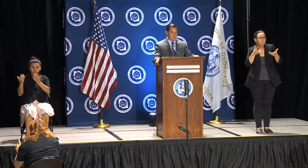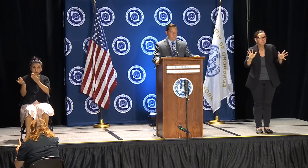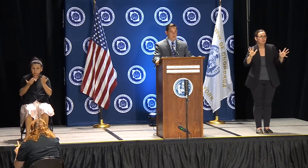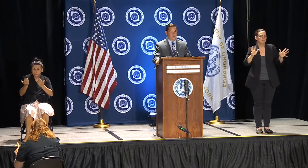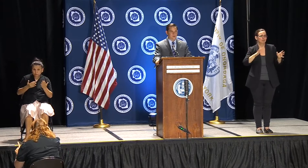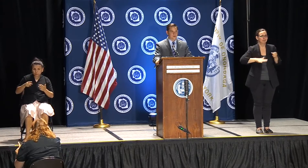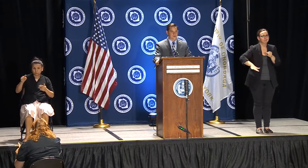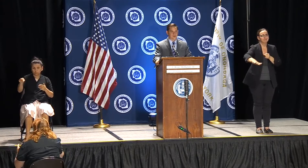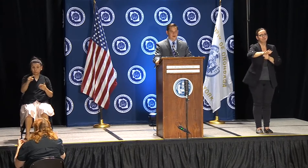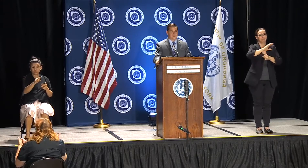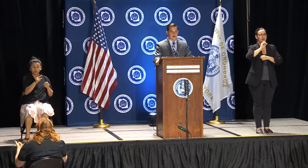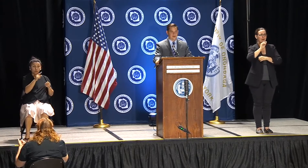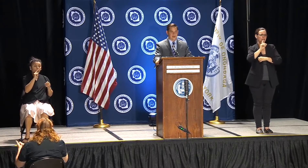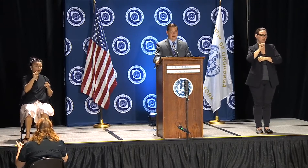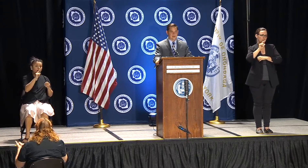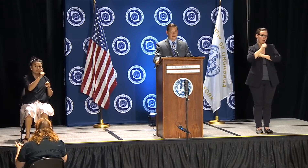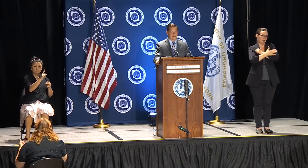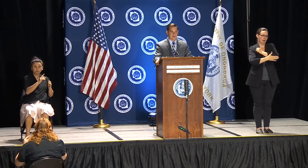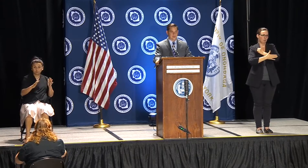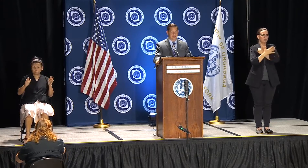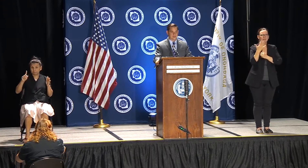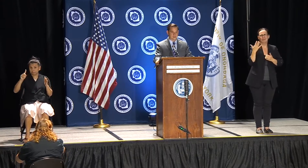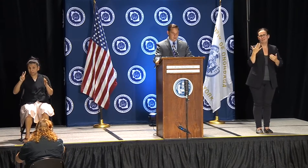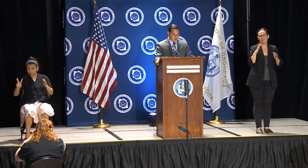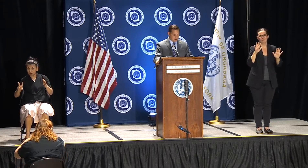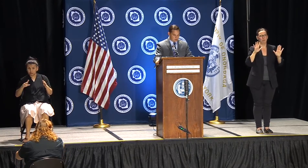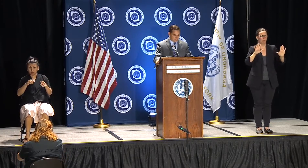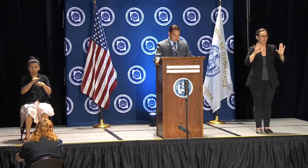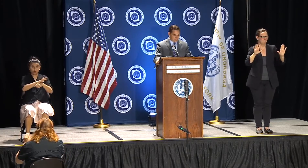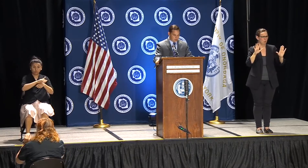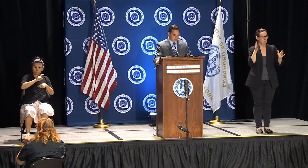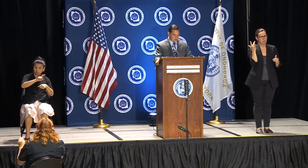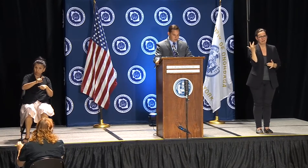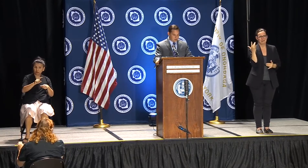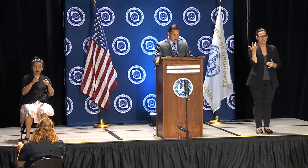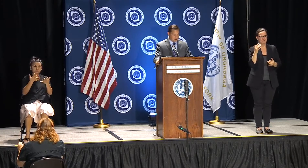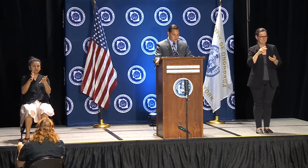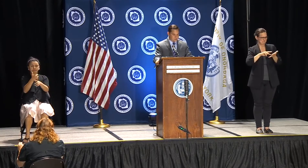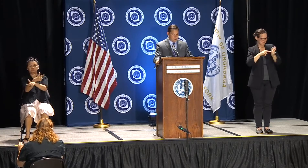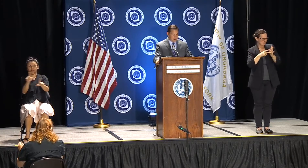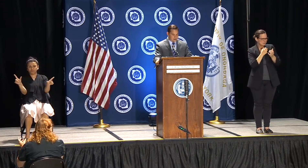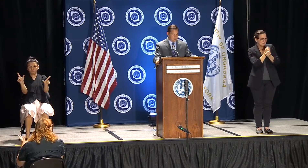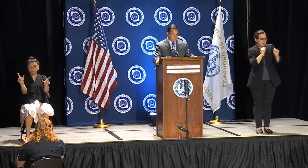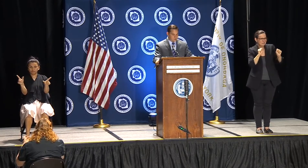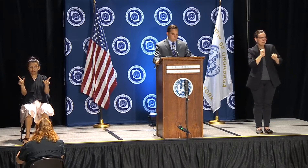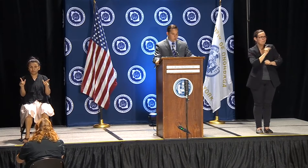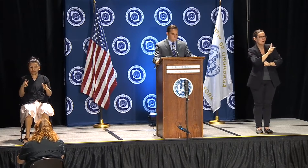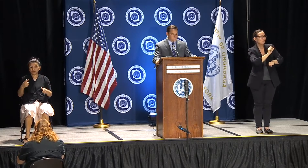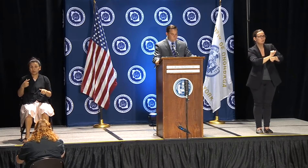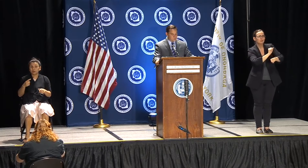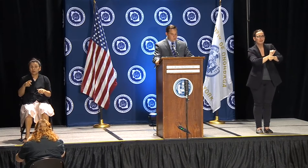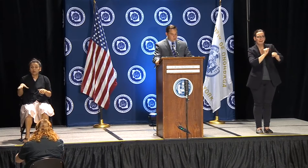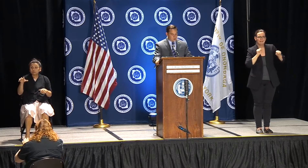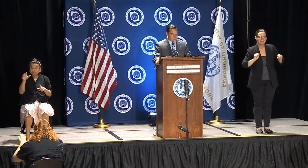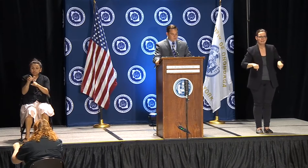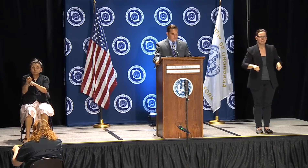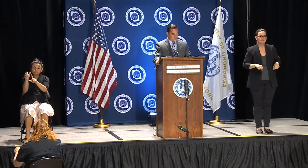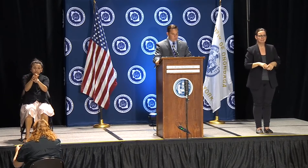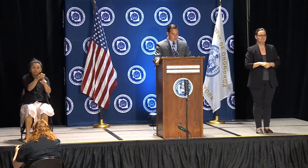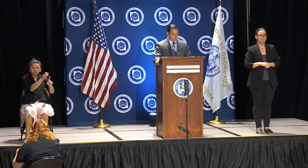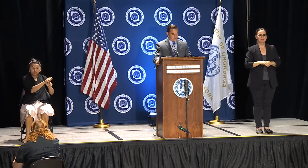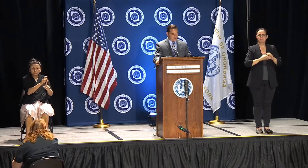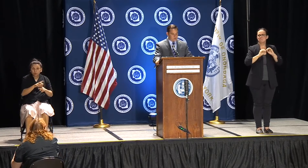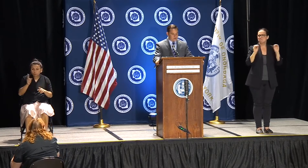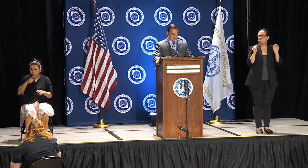into school, but we're doing this to try to find that case, that hitting asymptomatic individual.